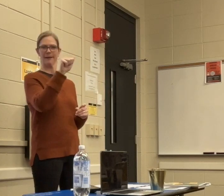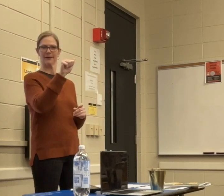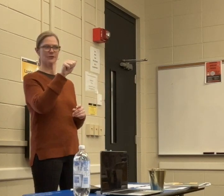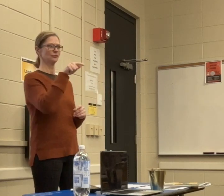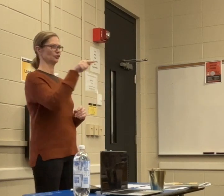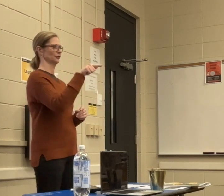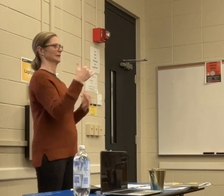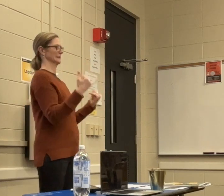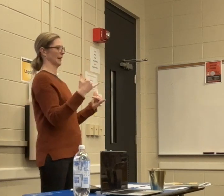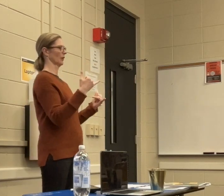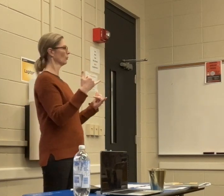So for example,